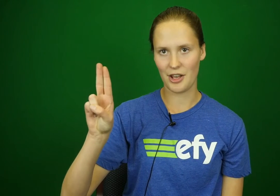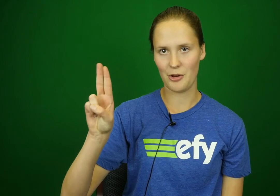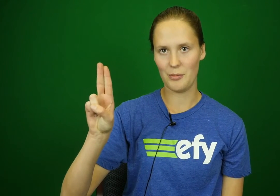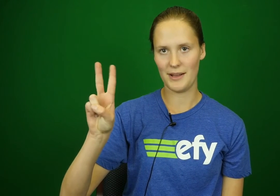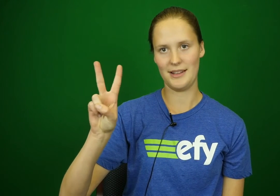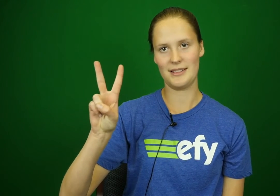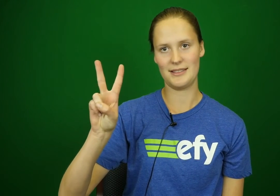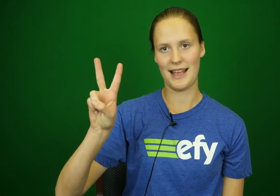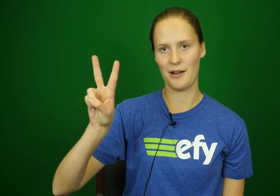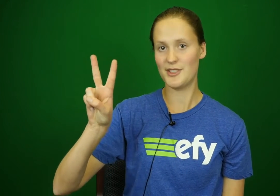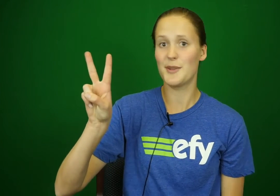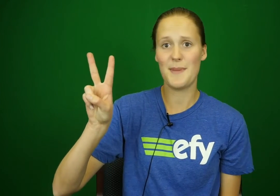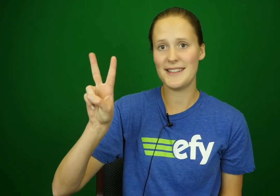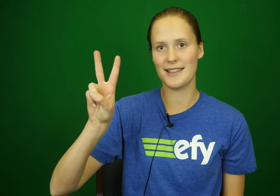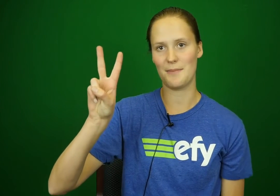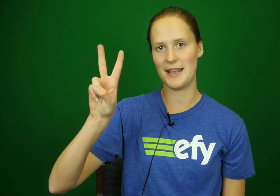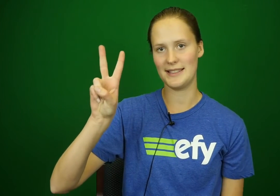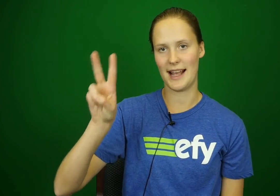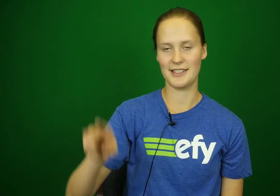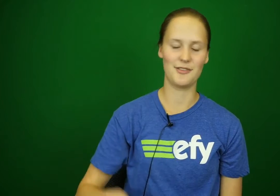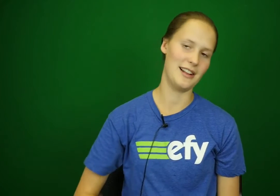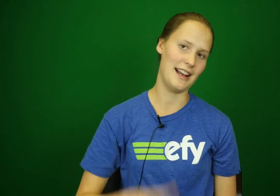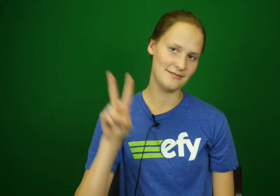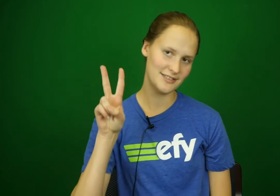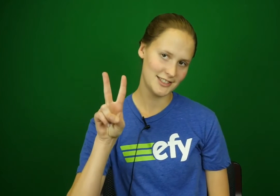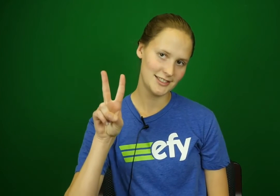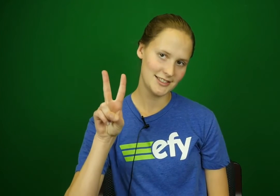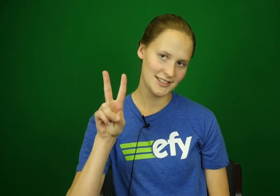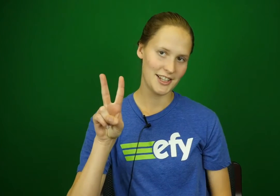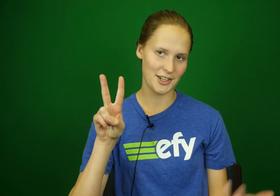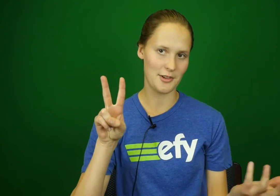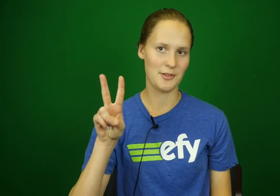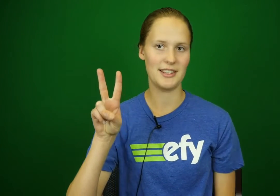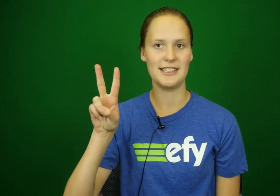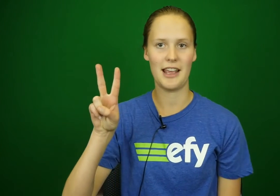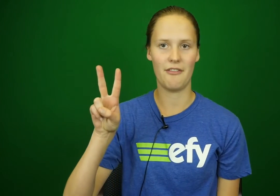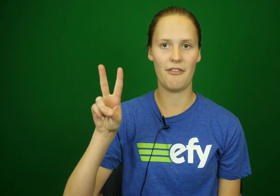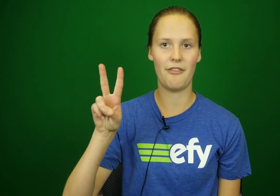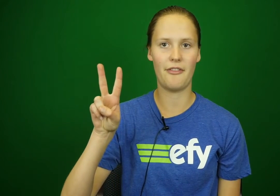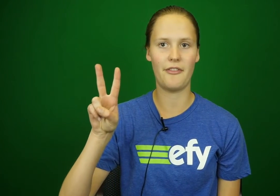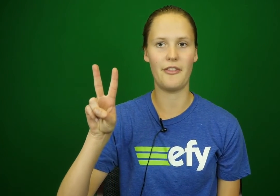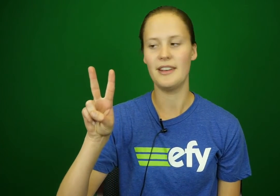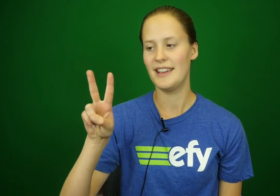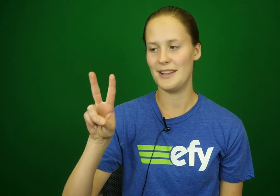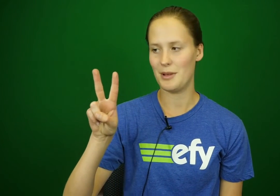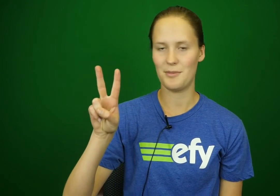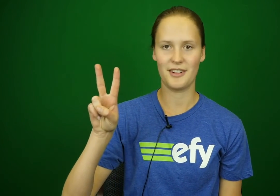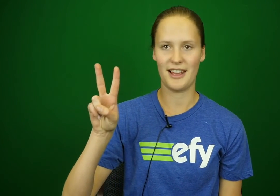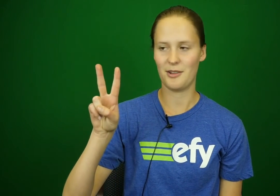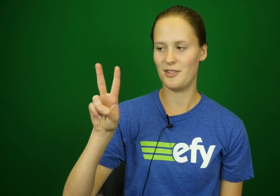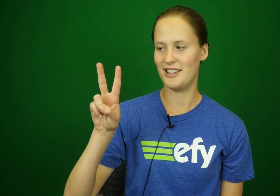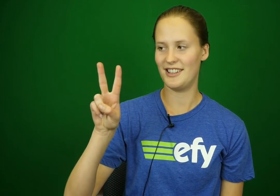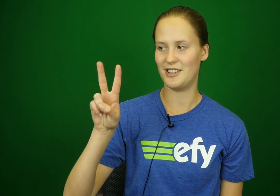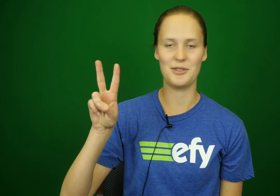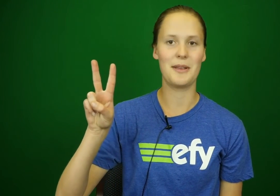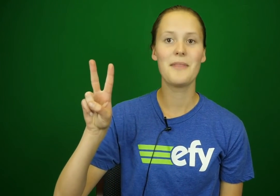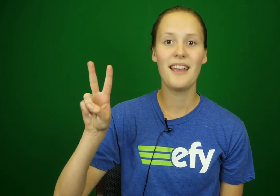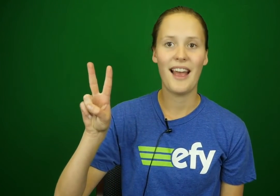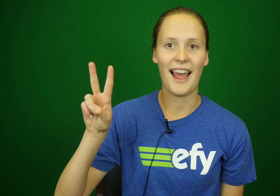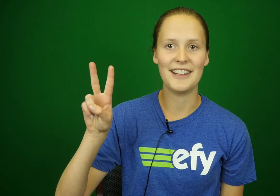U, but it's out. So it's basically the peace sign. So if you're like, you're really saying V, and people are like, what are you doing? And it's